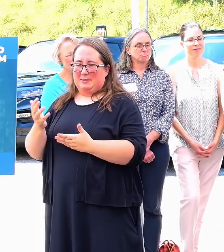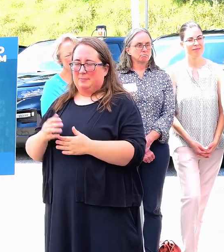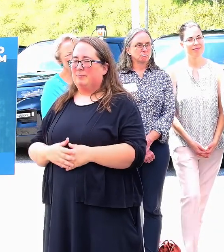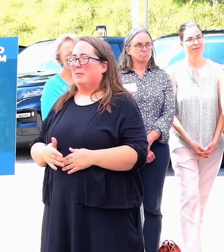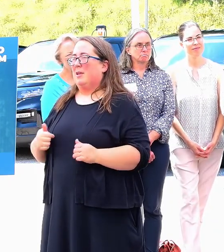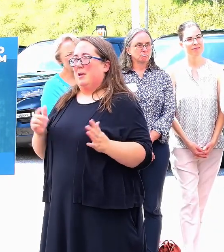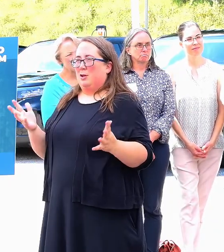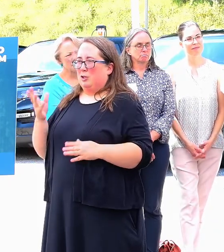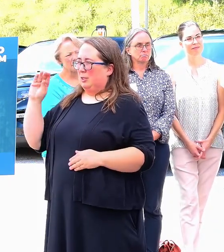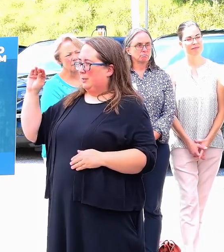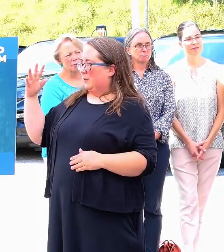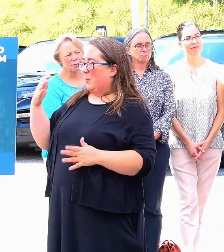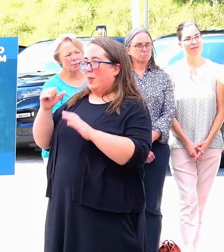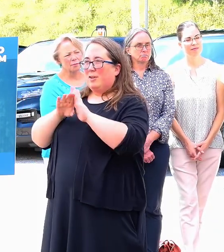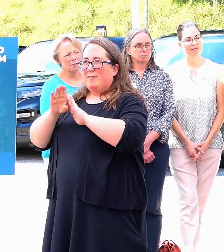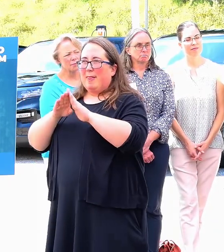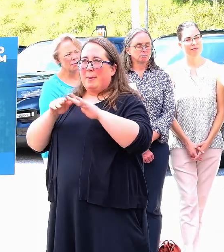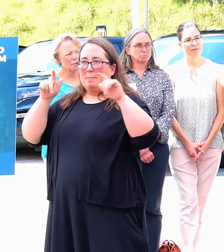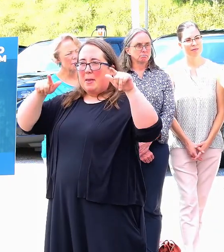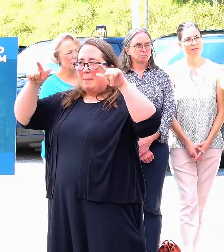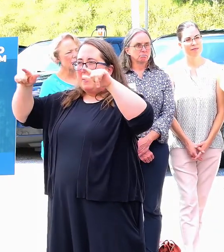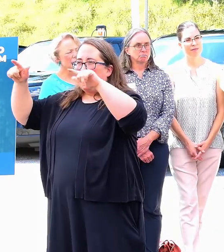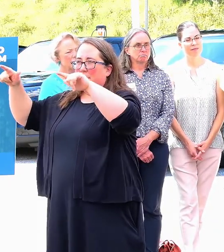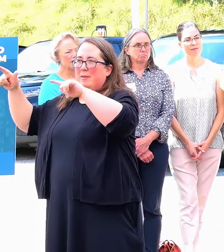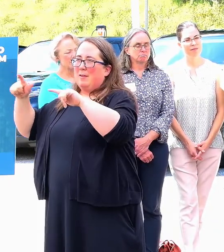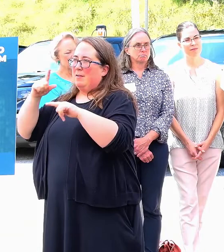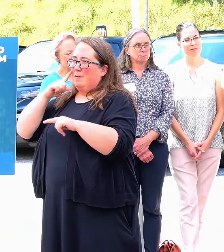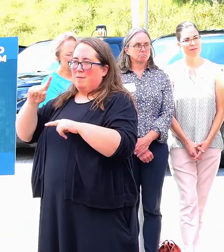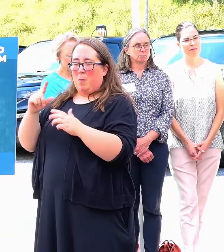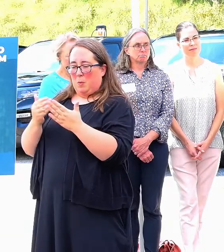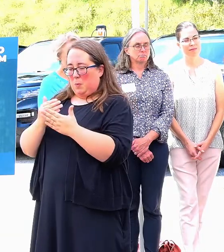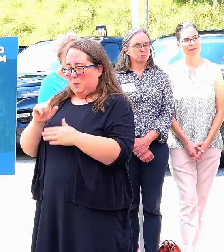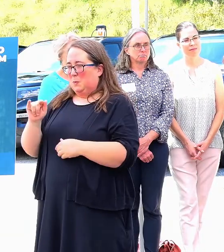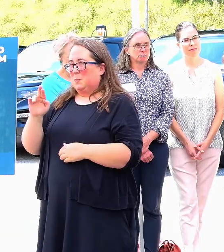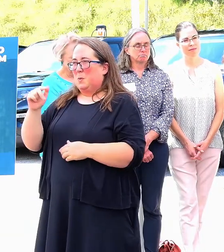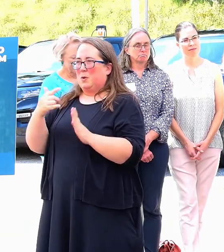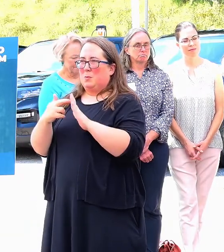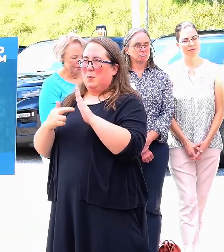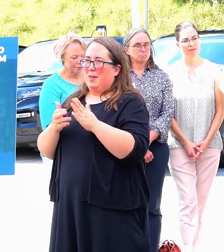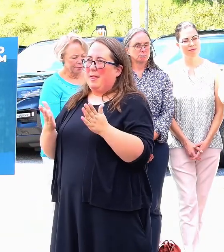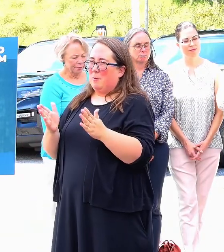Encouraging solar development for our groundbreaking zoning rules that